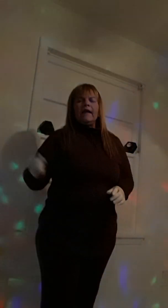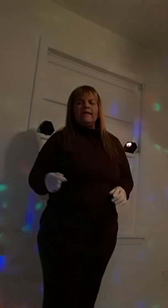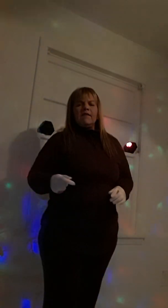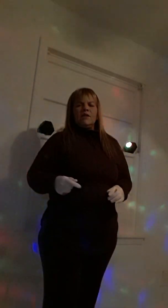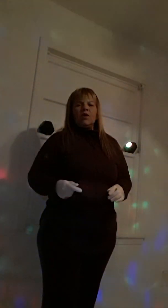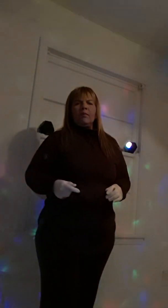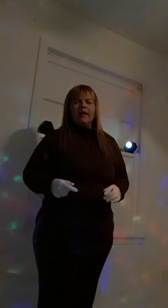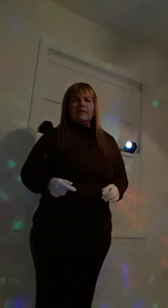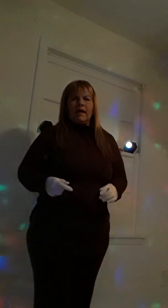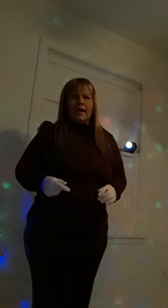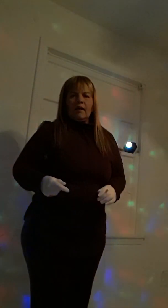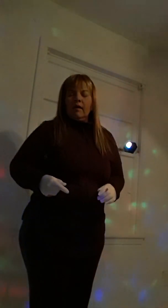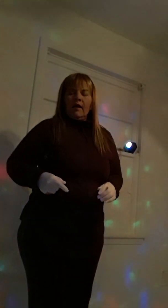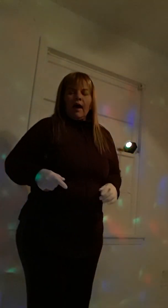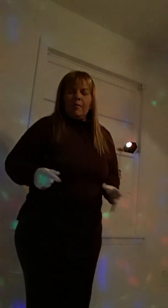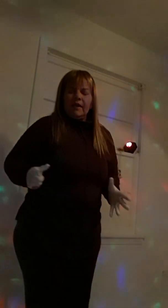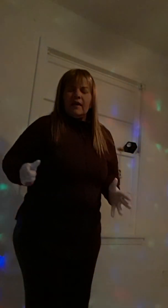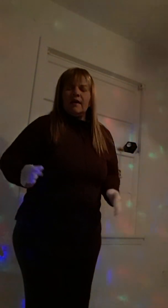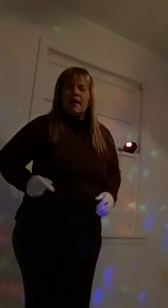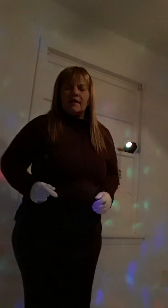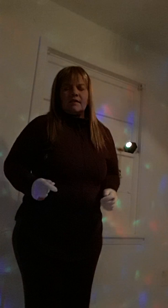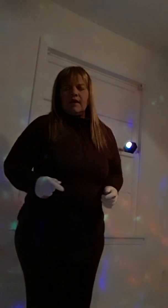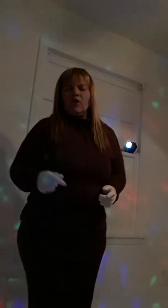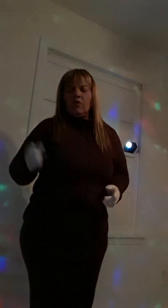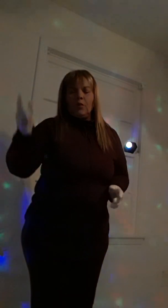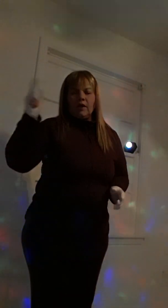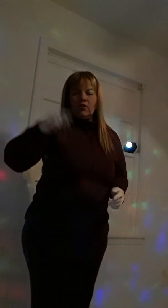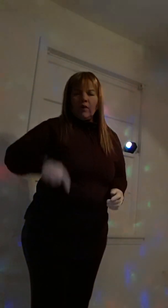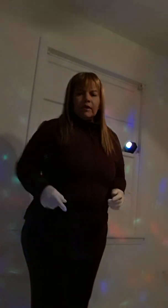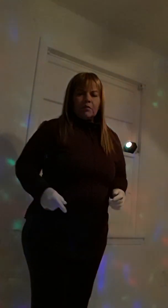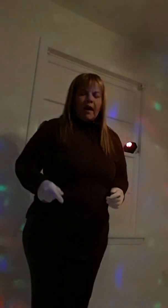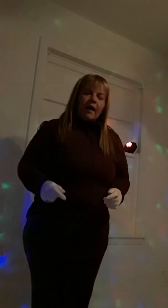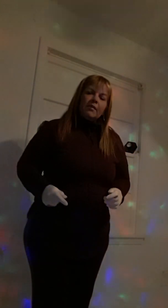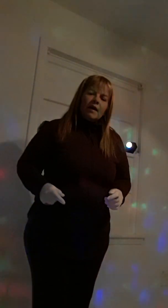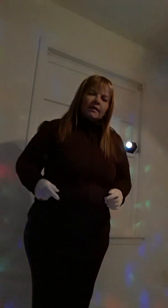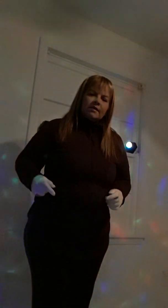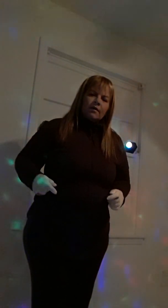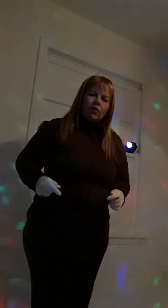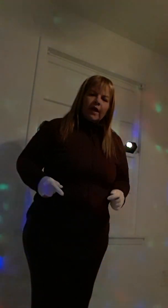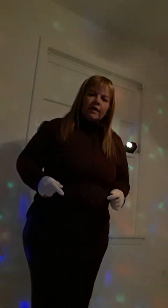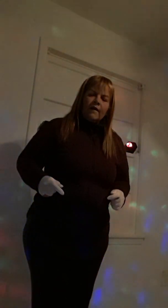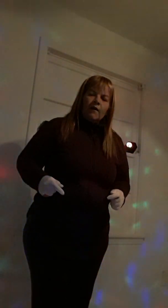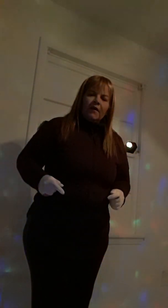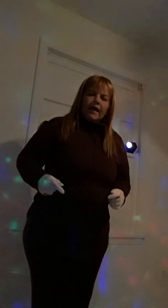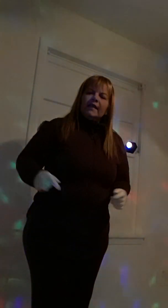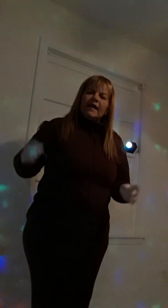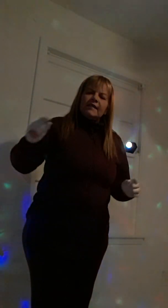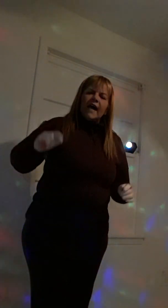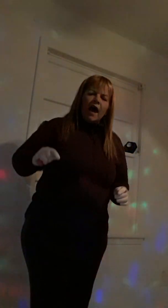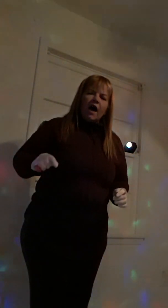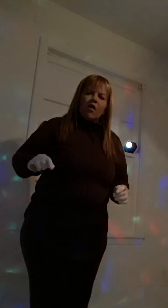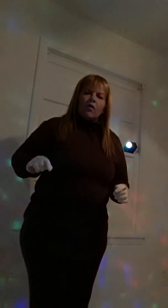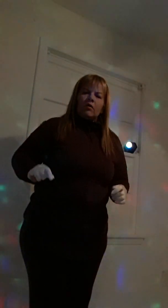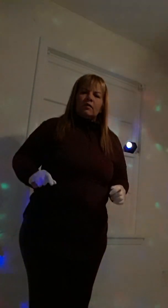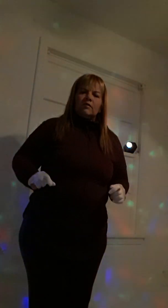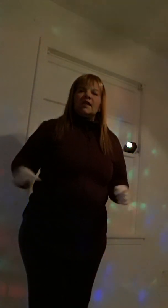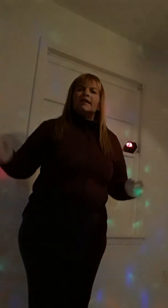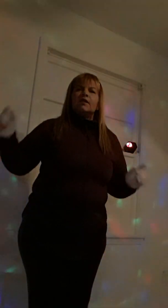gente eventualmente aprende el inglés, incorporando nuevas palabras, right? And that's how this